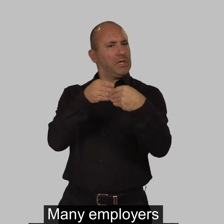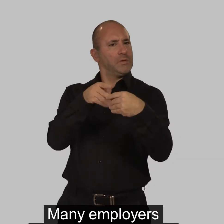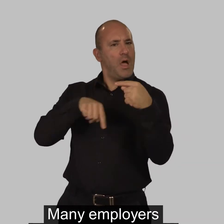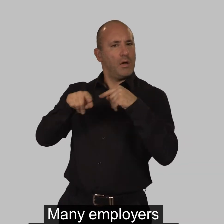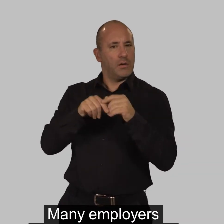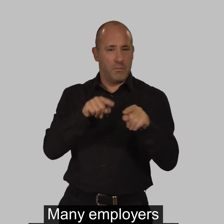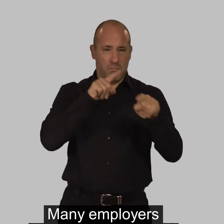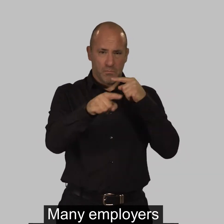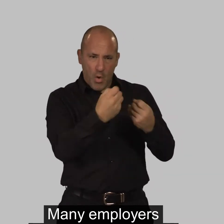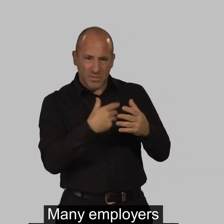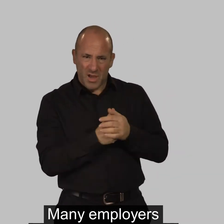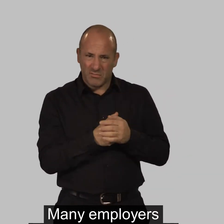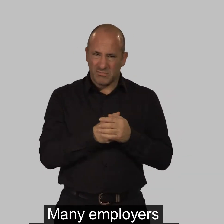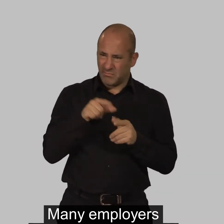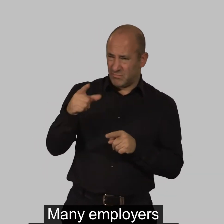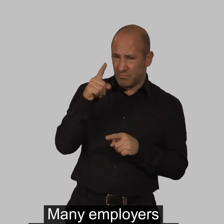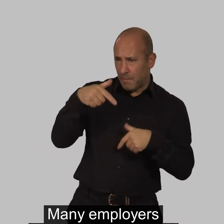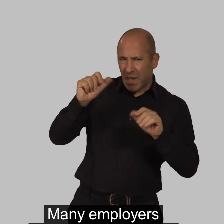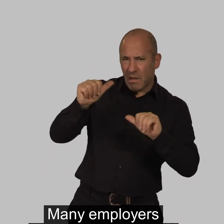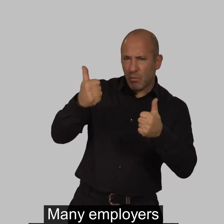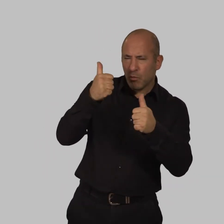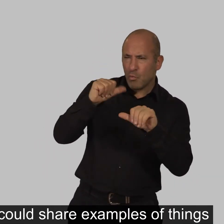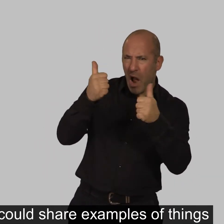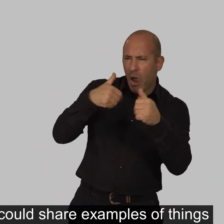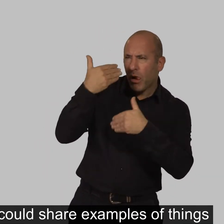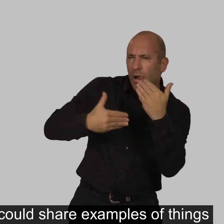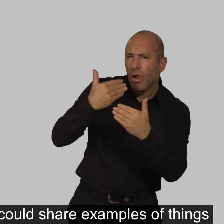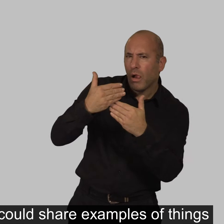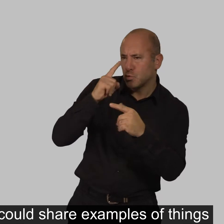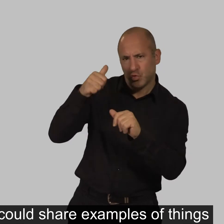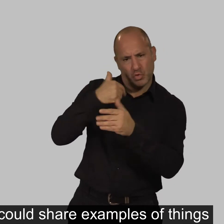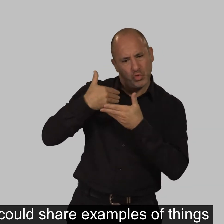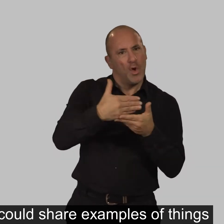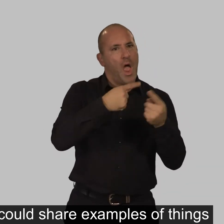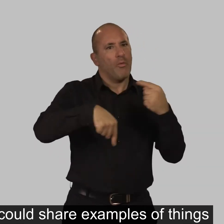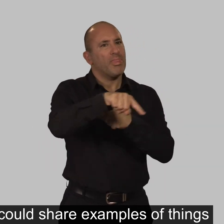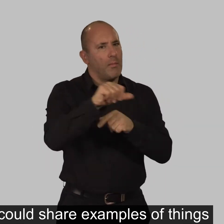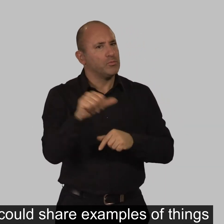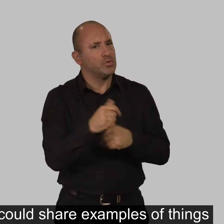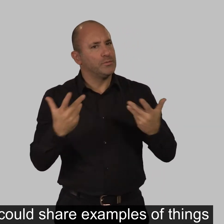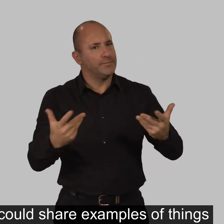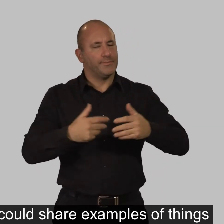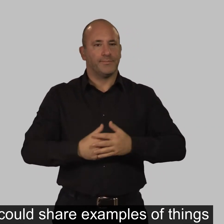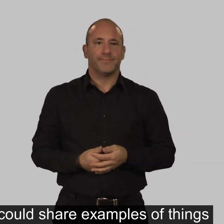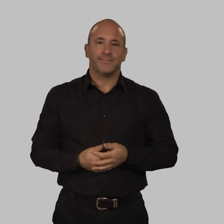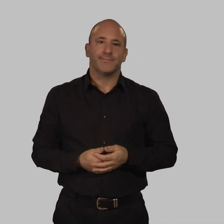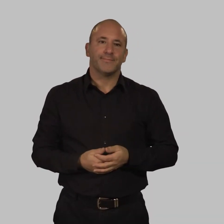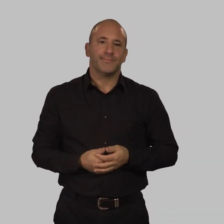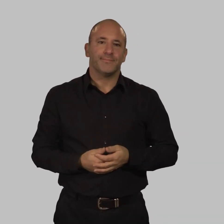Many employers said the civil service could share examples of things that have worked well.